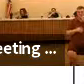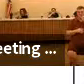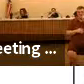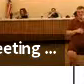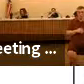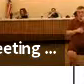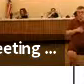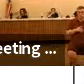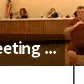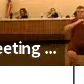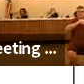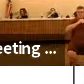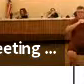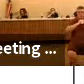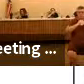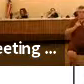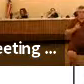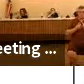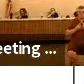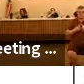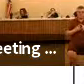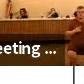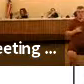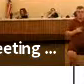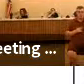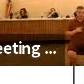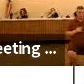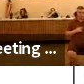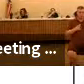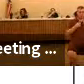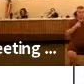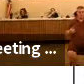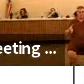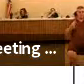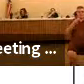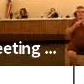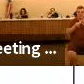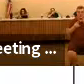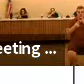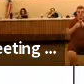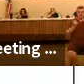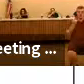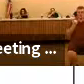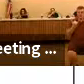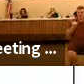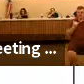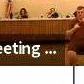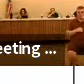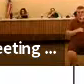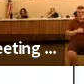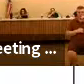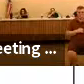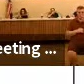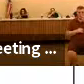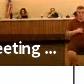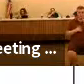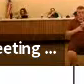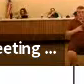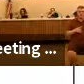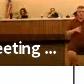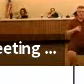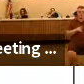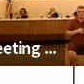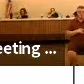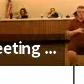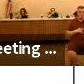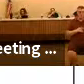sidewalk extension along Authors Avenue to connect to existing sidewalk at Authors and